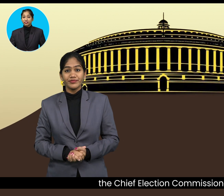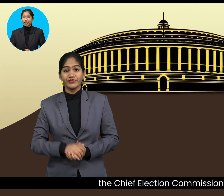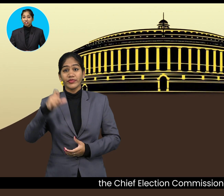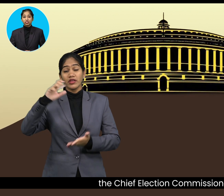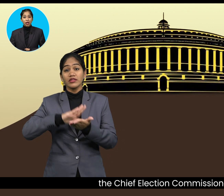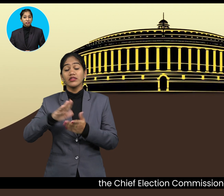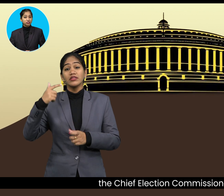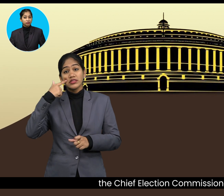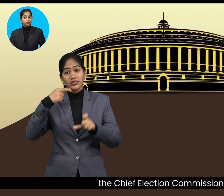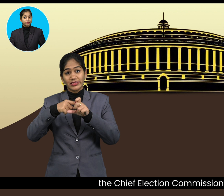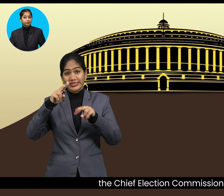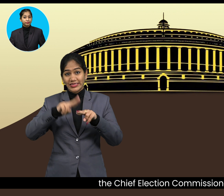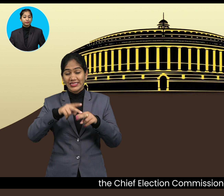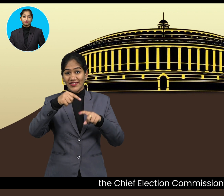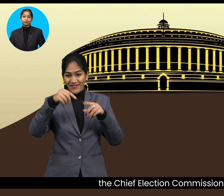The Chief Election Commissioner